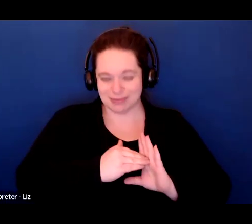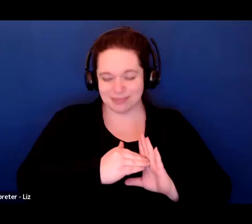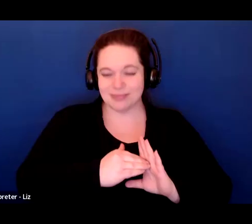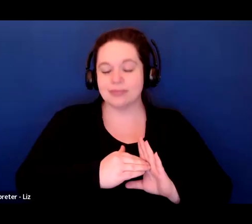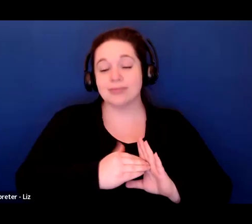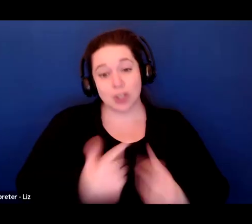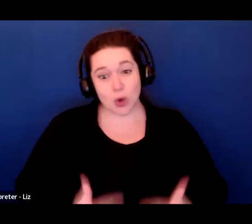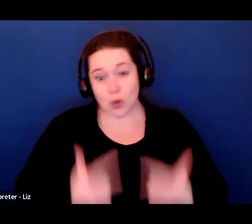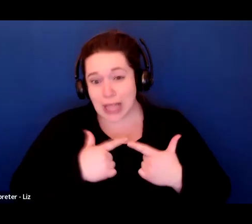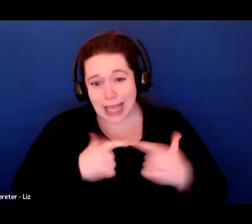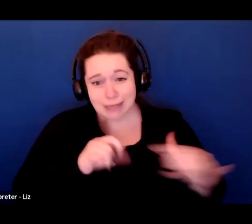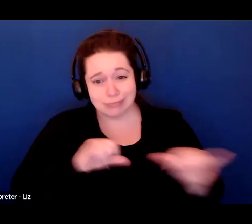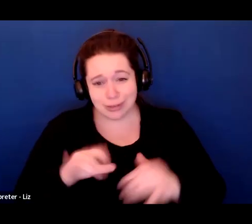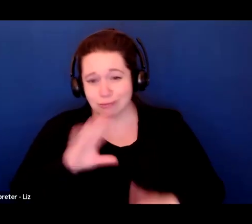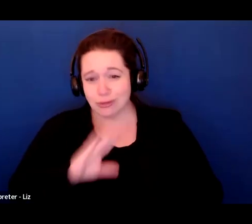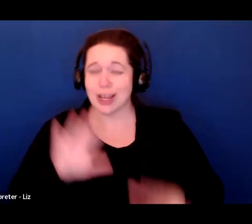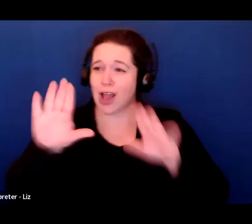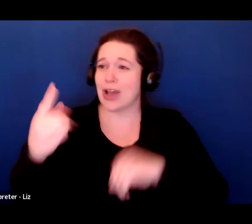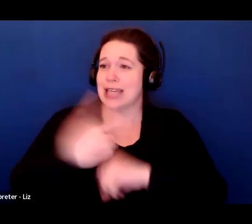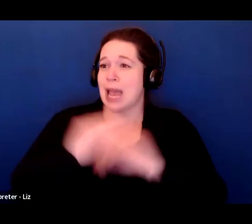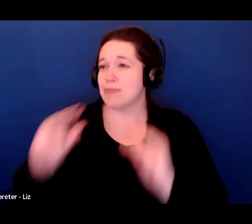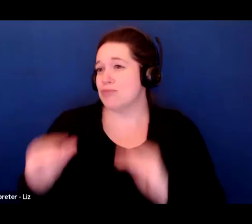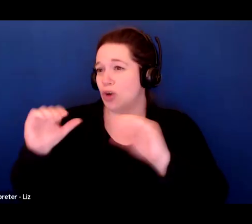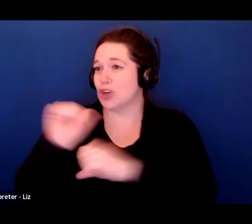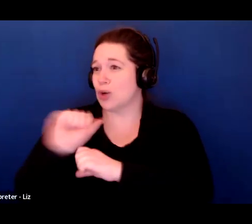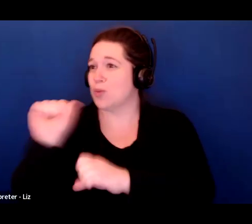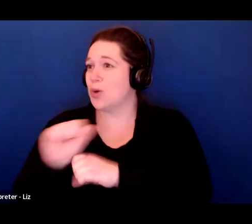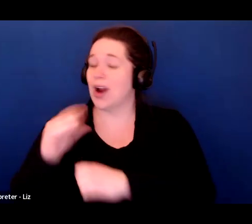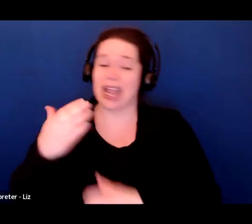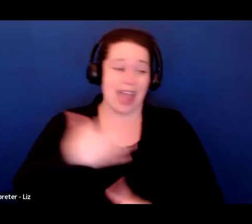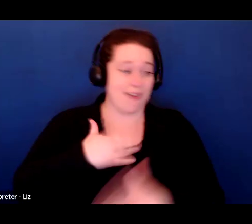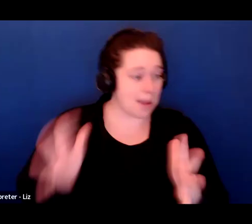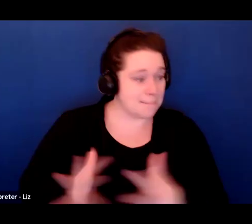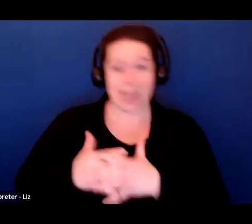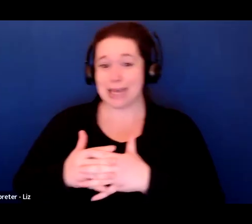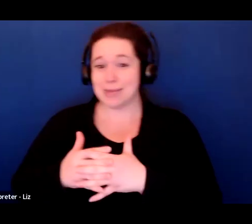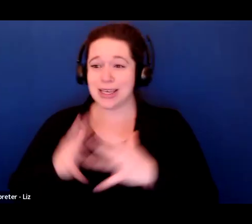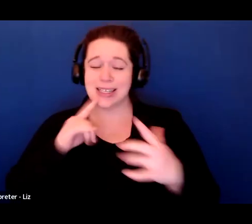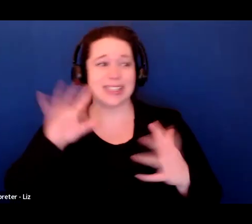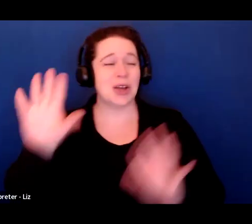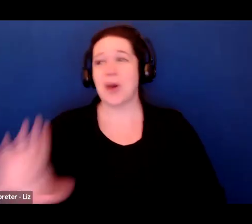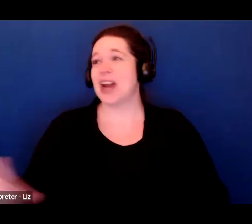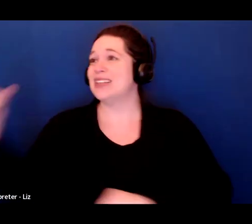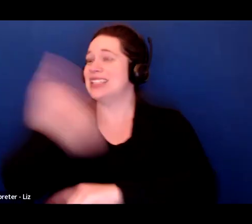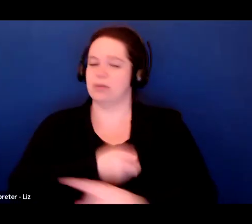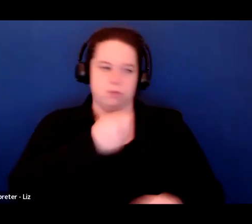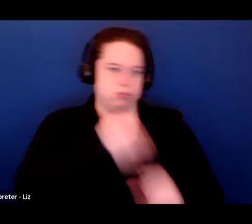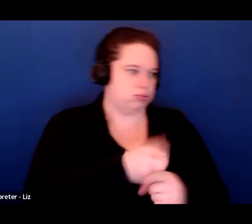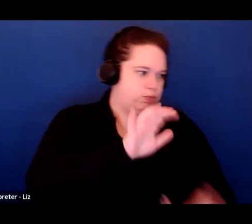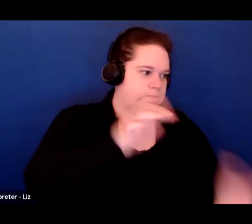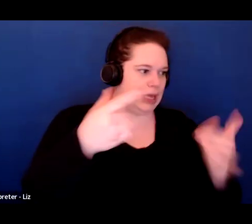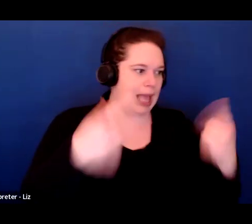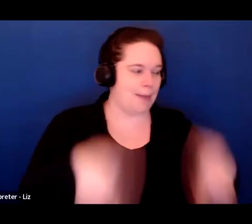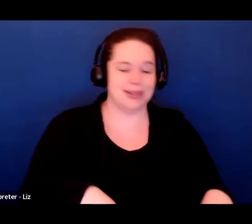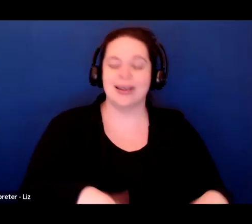really great day, you got a promotion at work, oh, you found out you're having a baby, you're having this most wonderful day, and then boom, something happens.